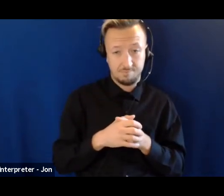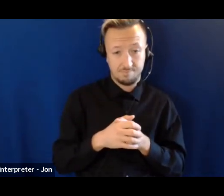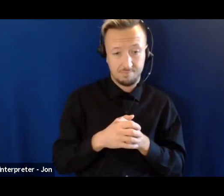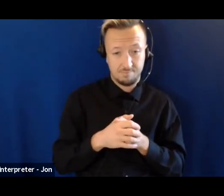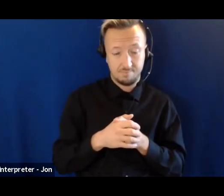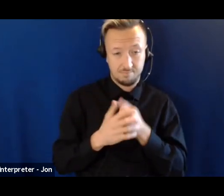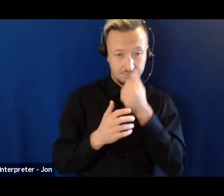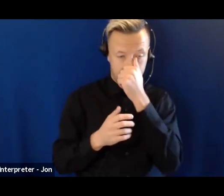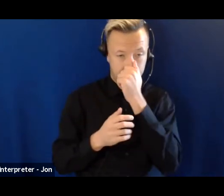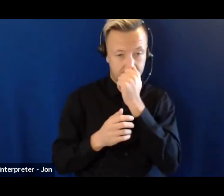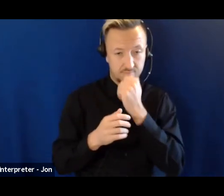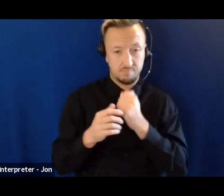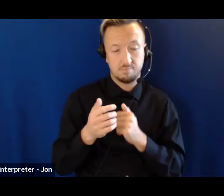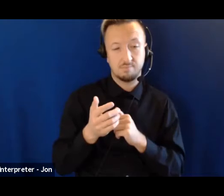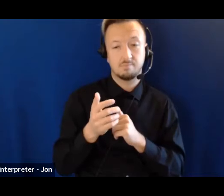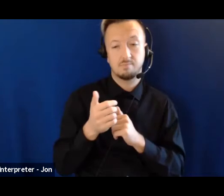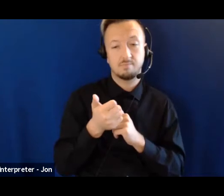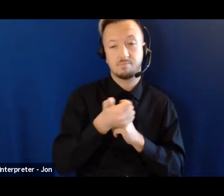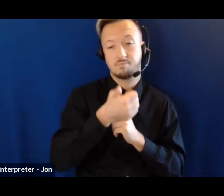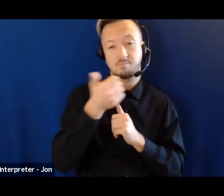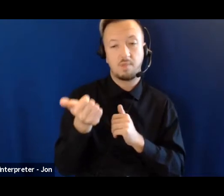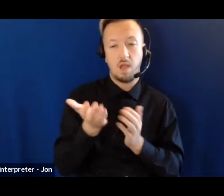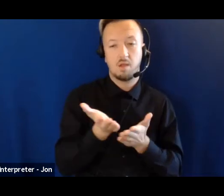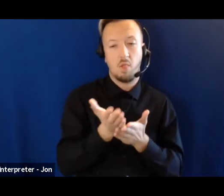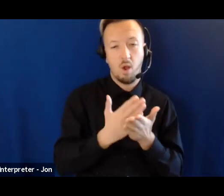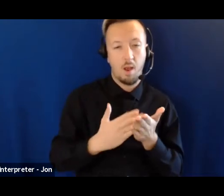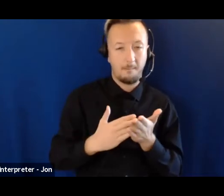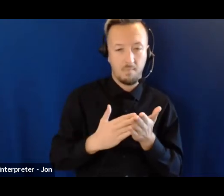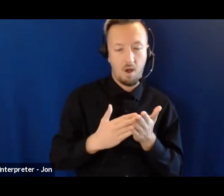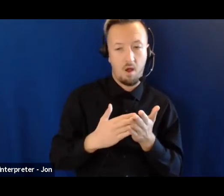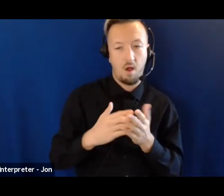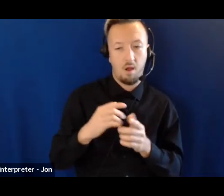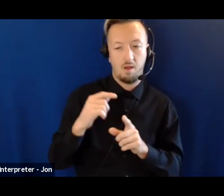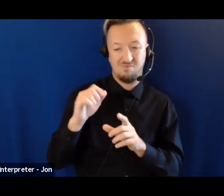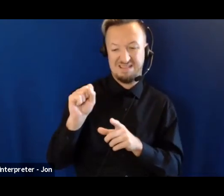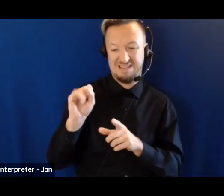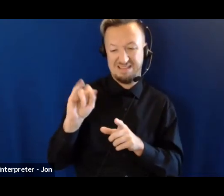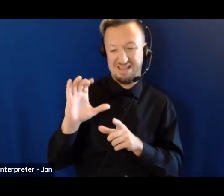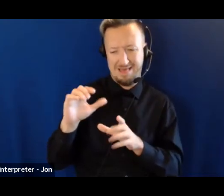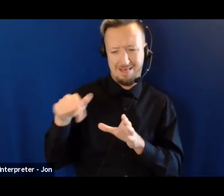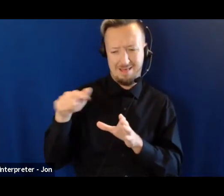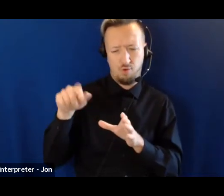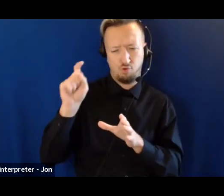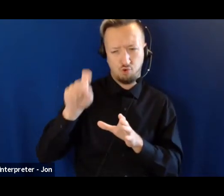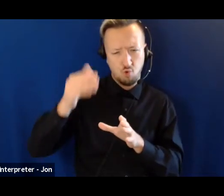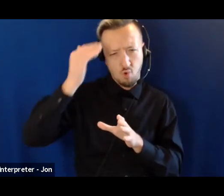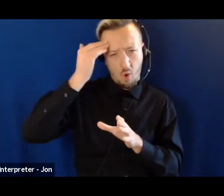So another section of this that I think is truly important for SILCs to know and understand